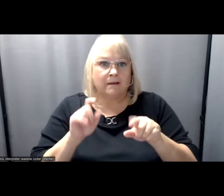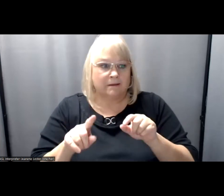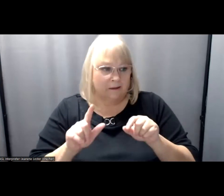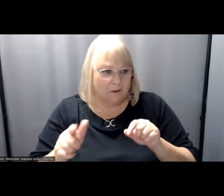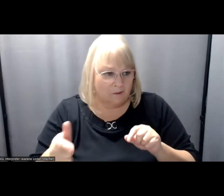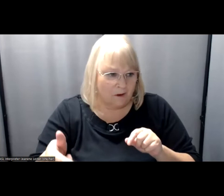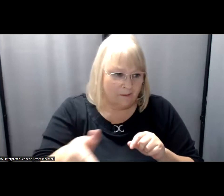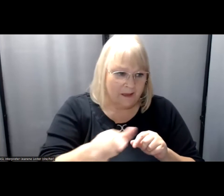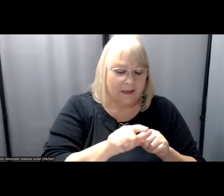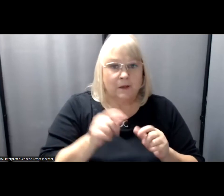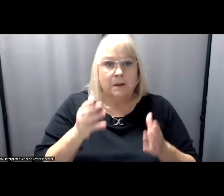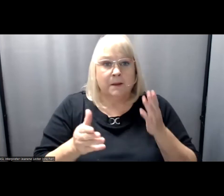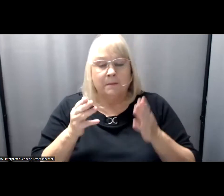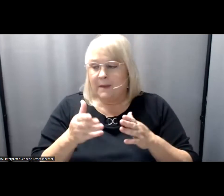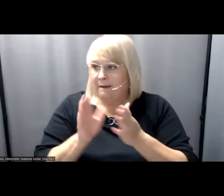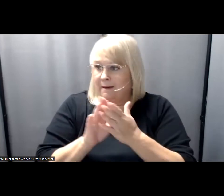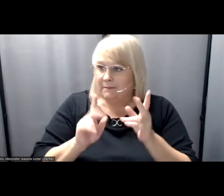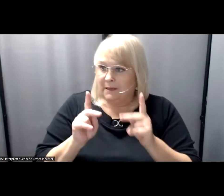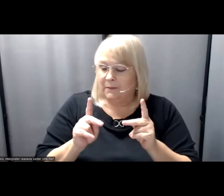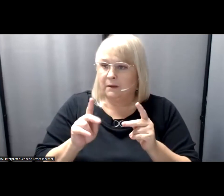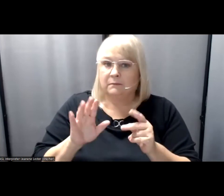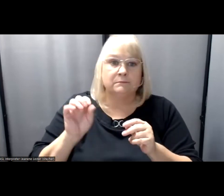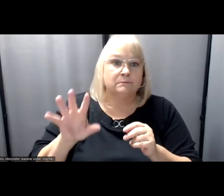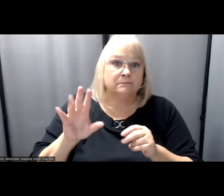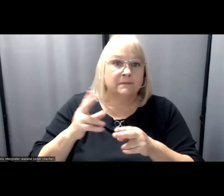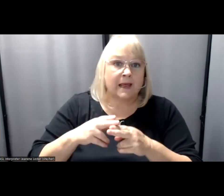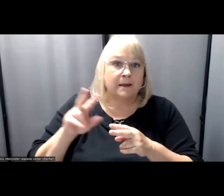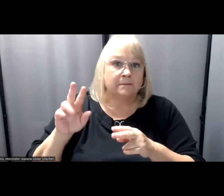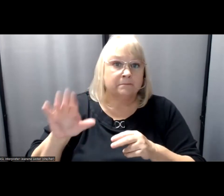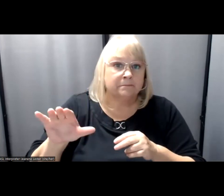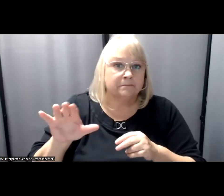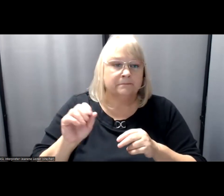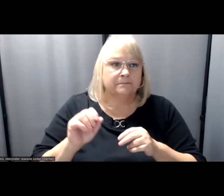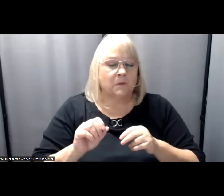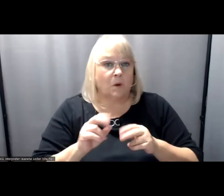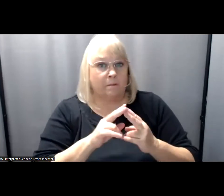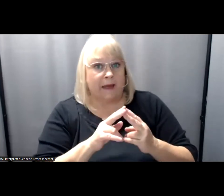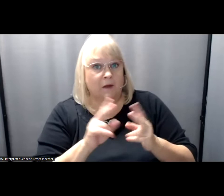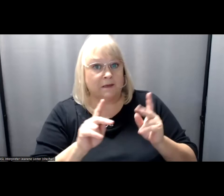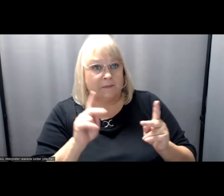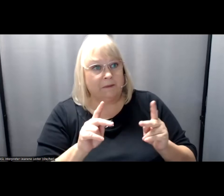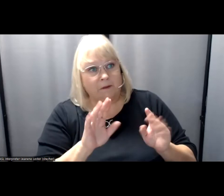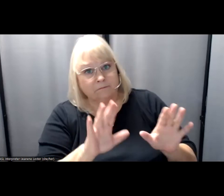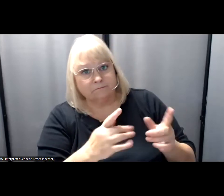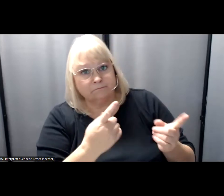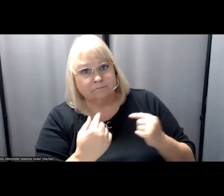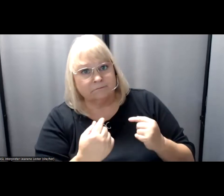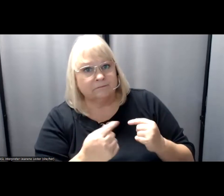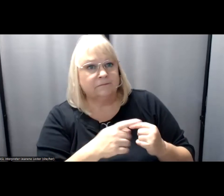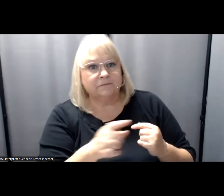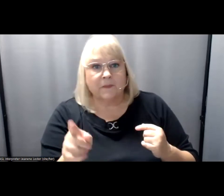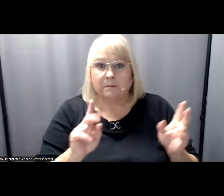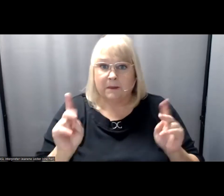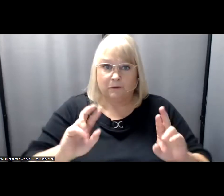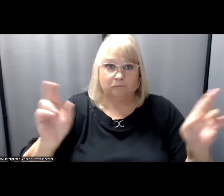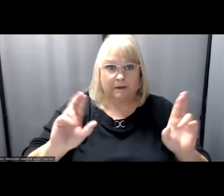You might call on people by name occasionally, or pairs of people to weigh in. So everybody's teed up. They know